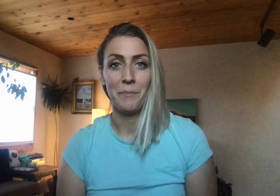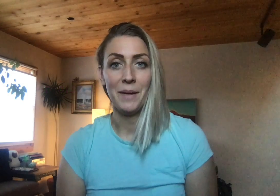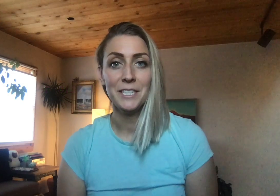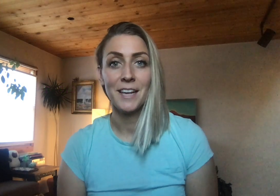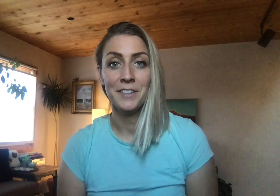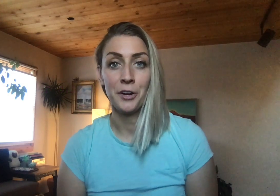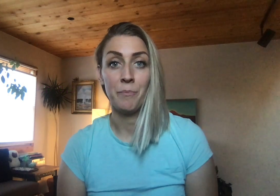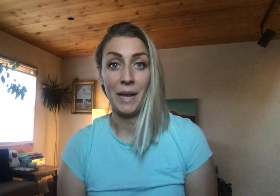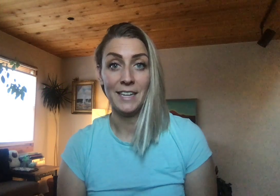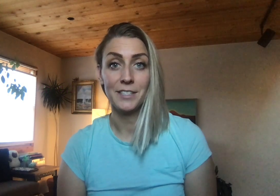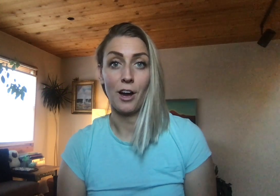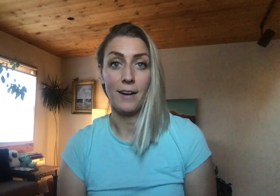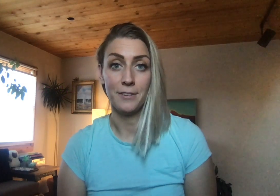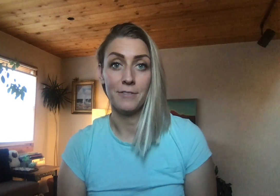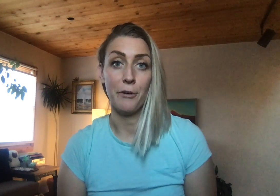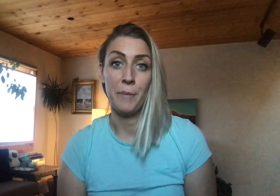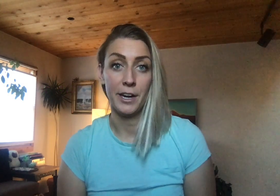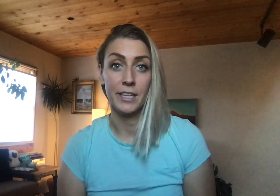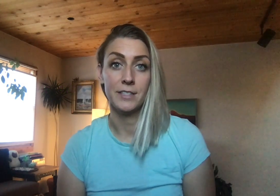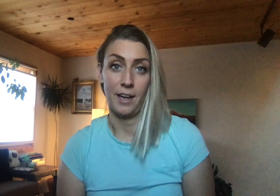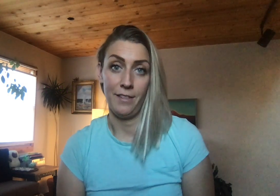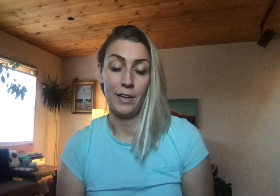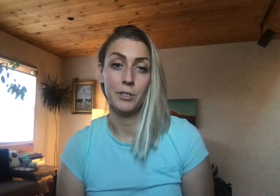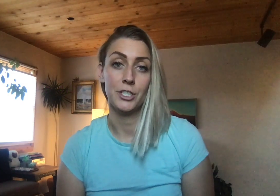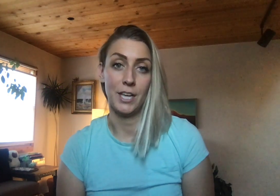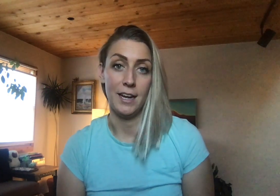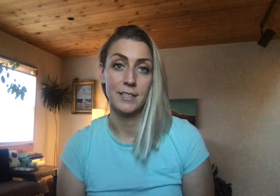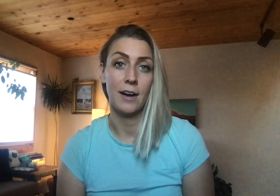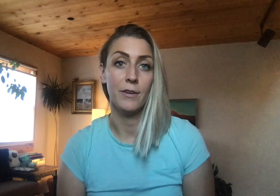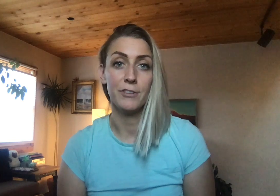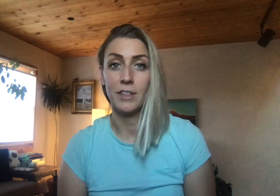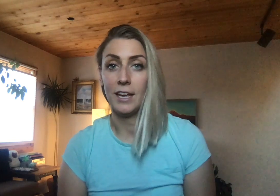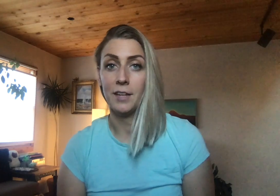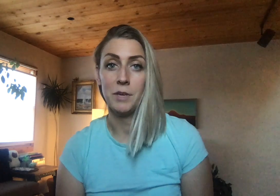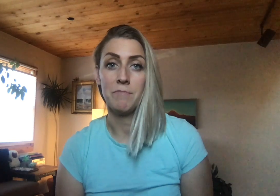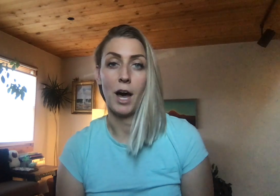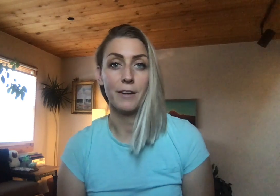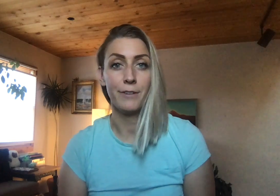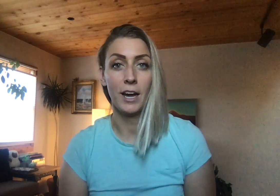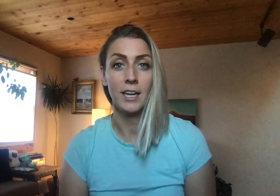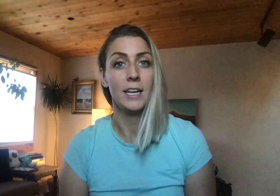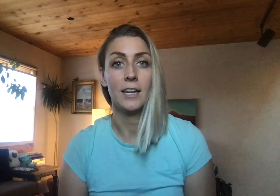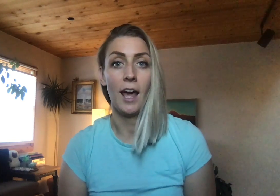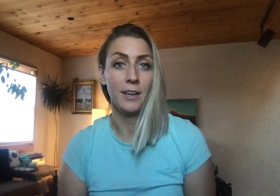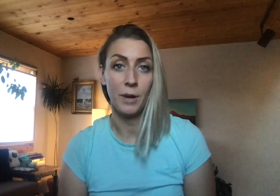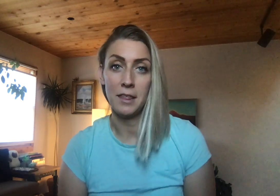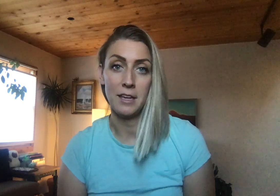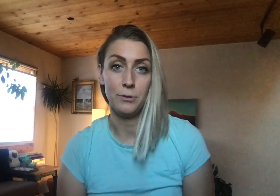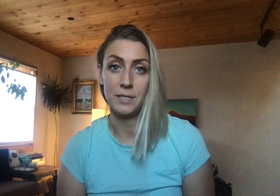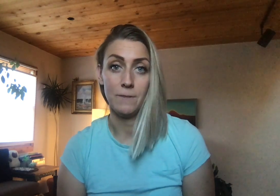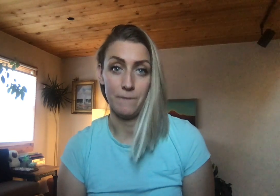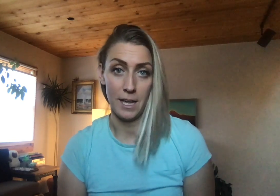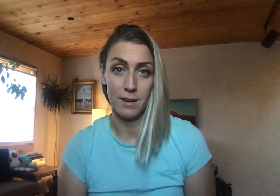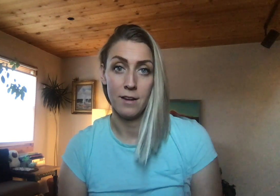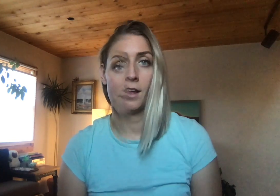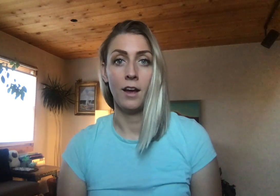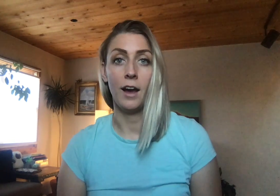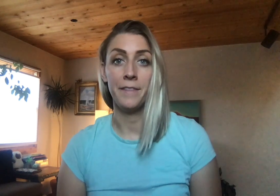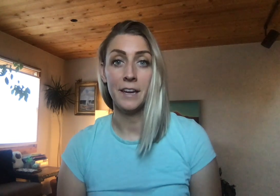Baby signs are based off of American Sign Language signs, however, they can be modified in any way that you see fit. Unless